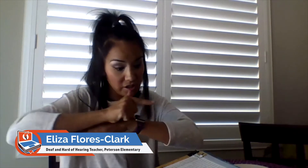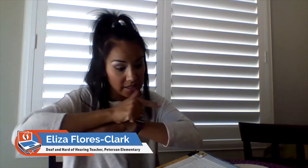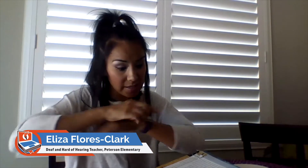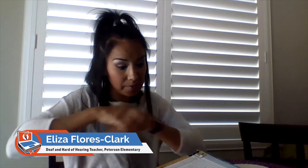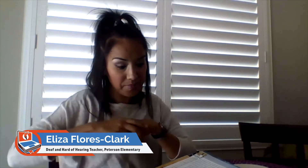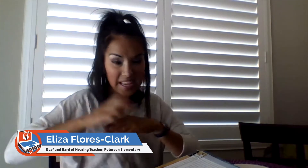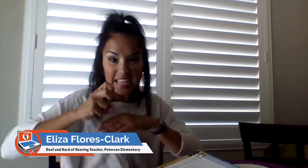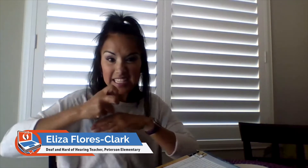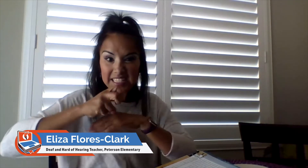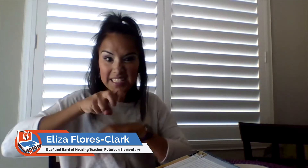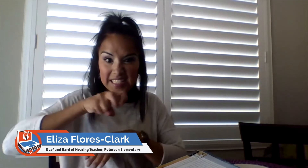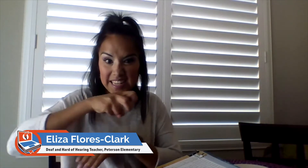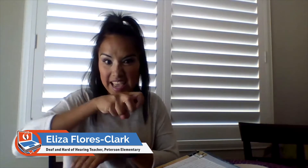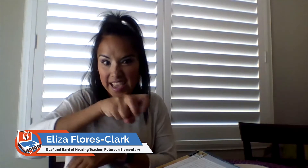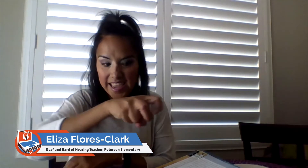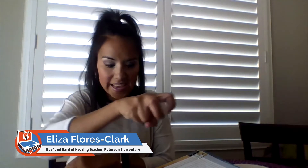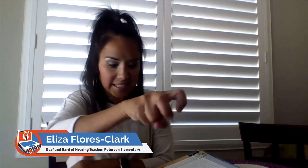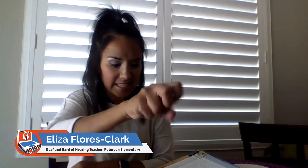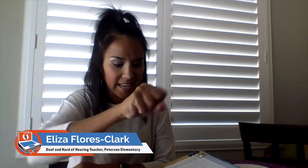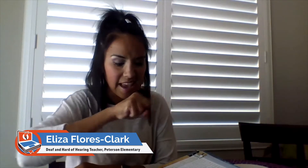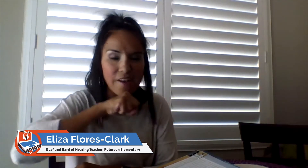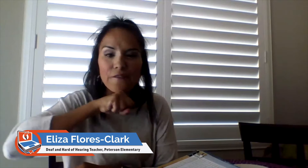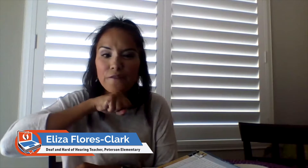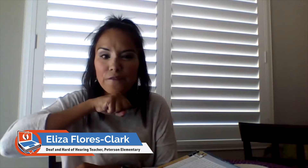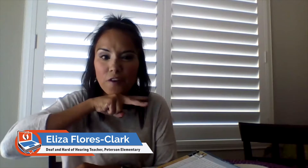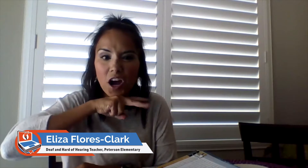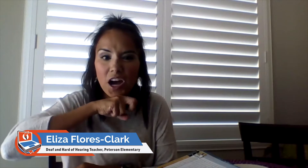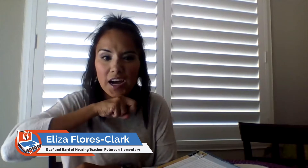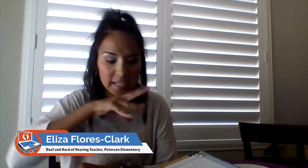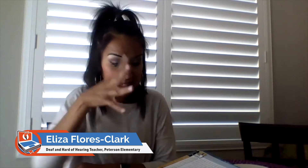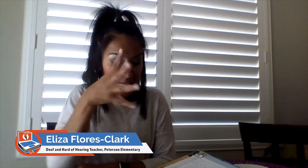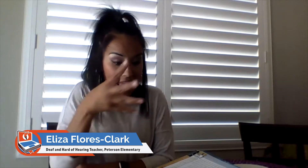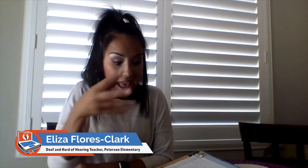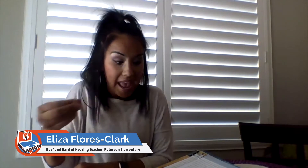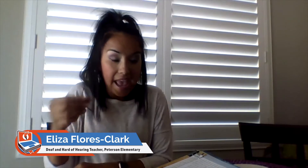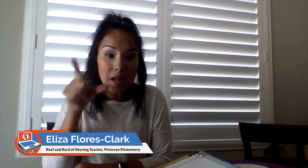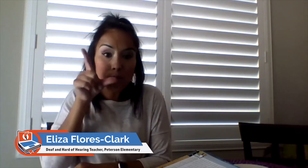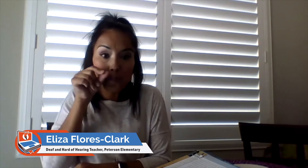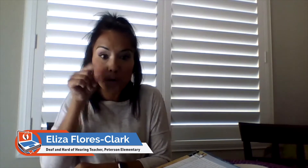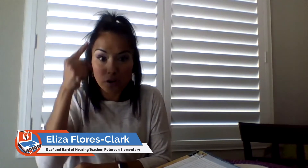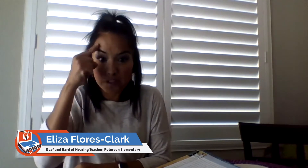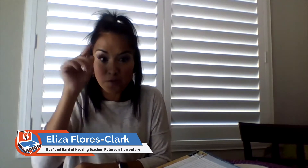lizards, snakes, frogs, and birds.